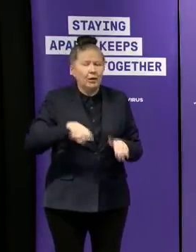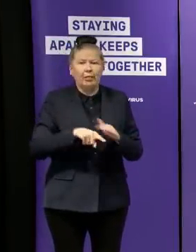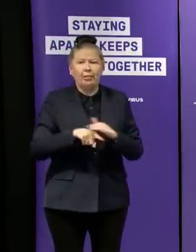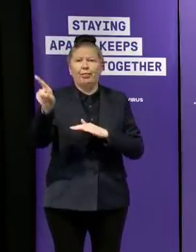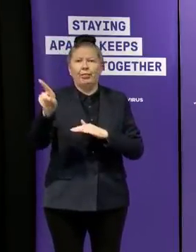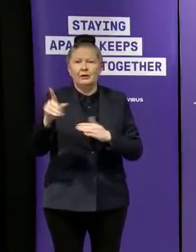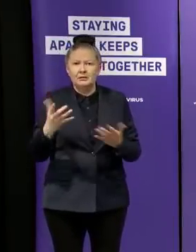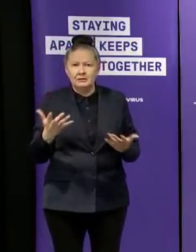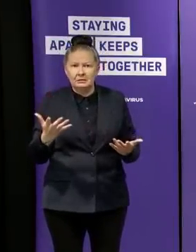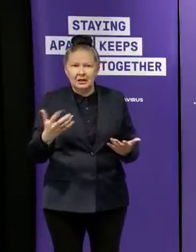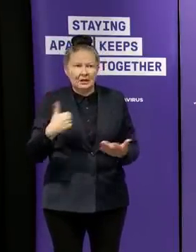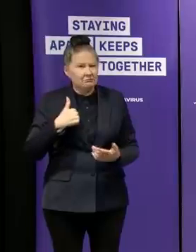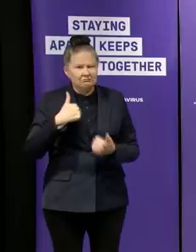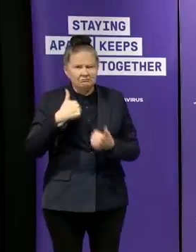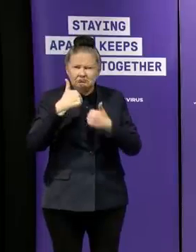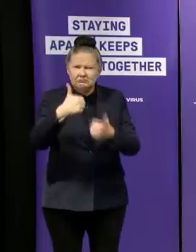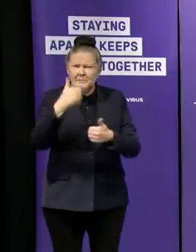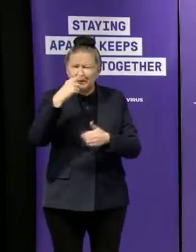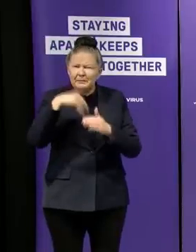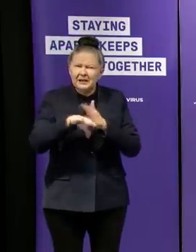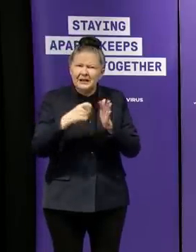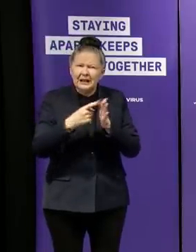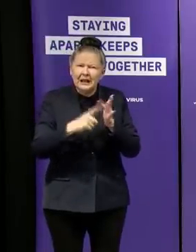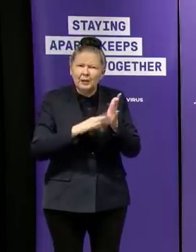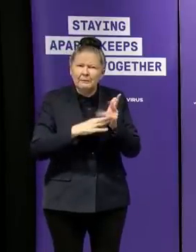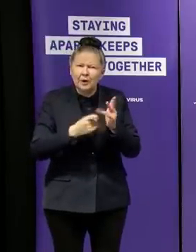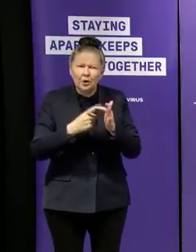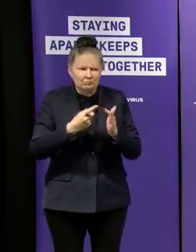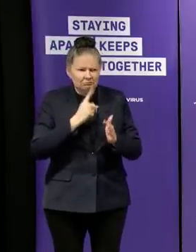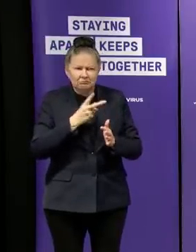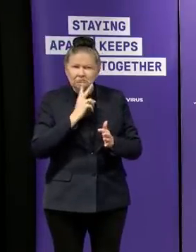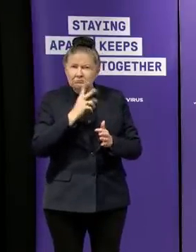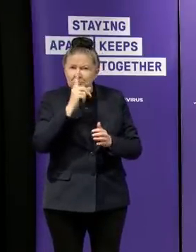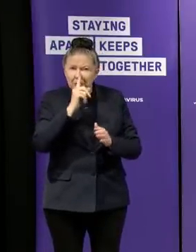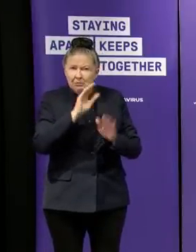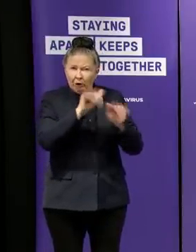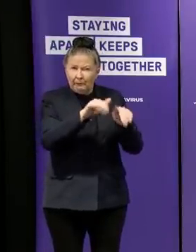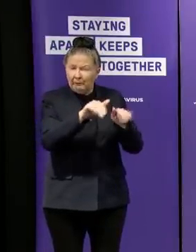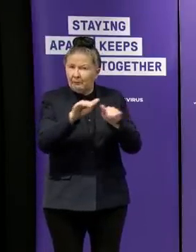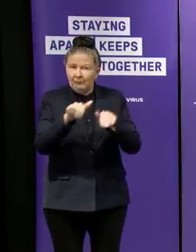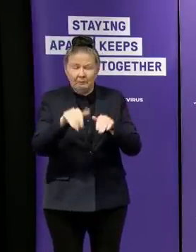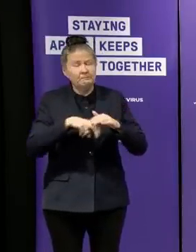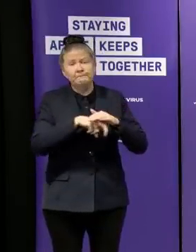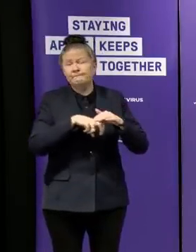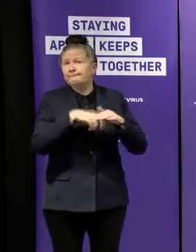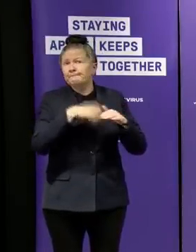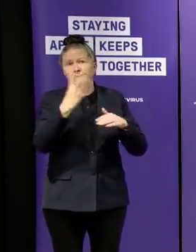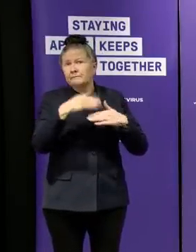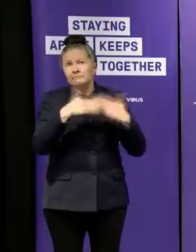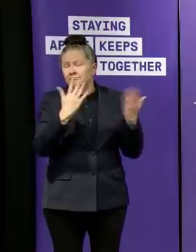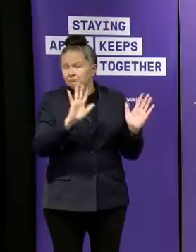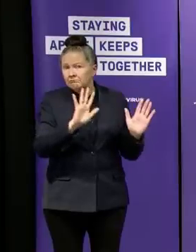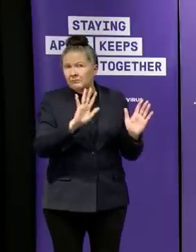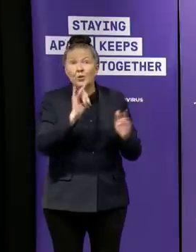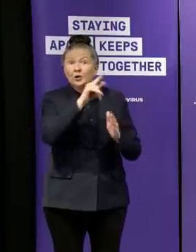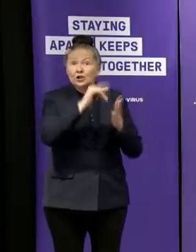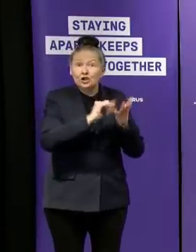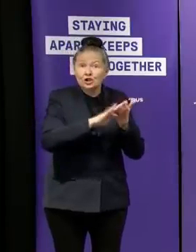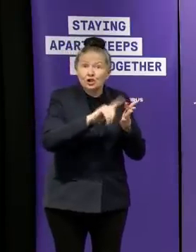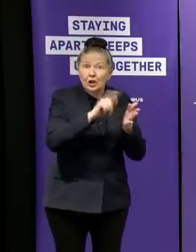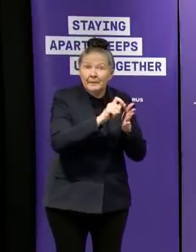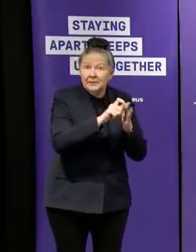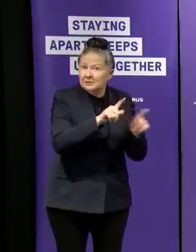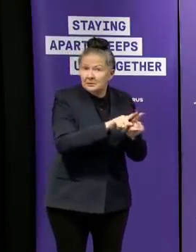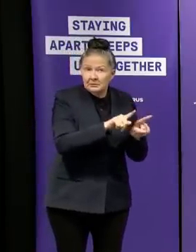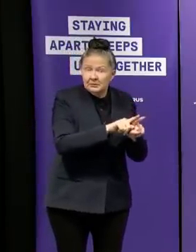see hundreds in Kilmore having done it, hundreds in Shepparton doing it right now, and indeed others that are linked up to cases